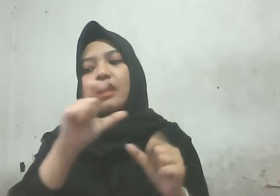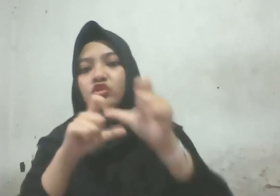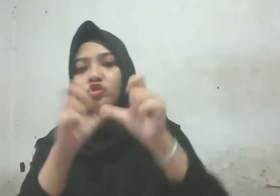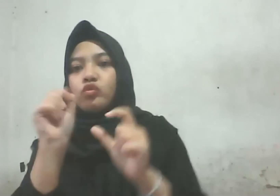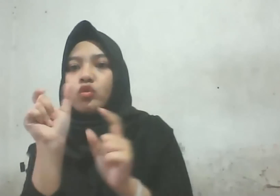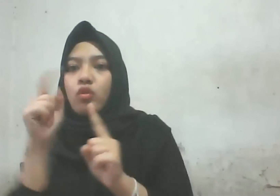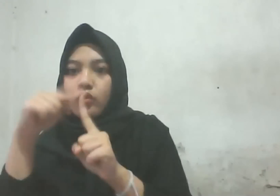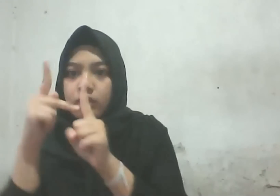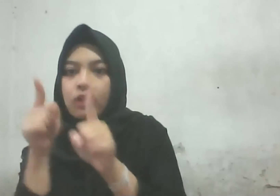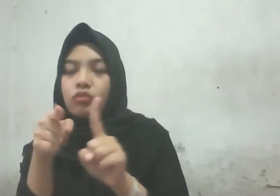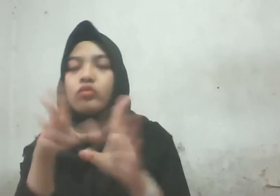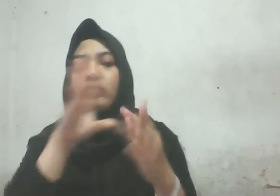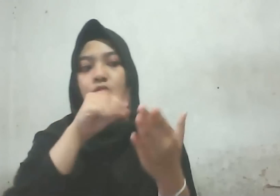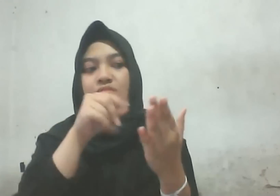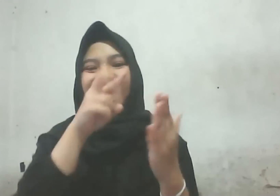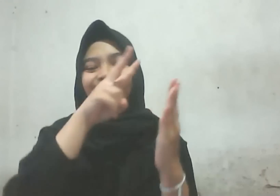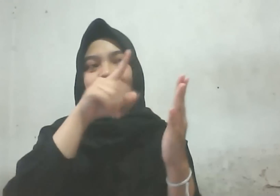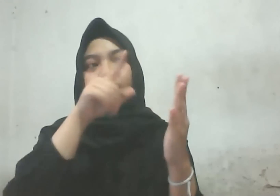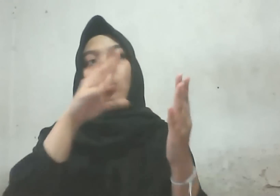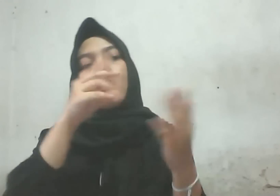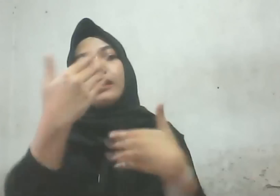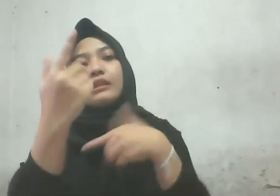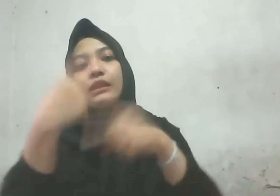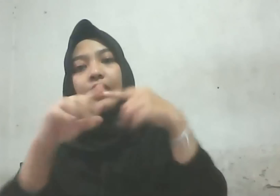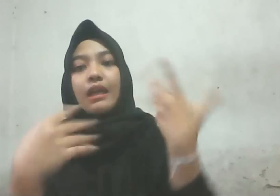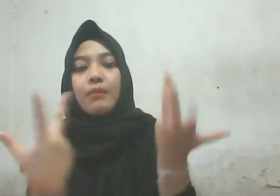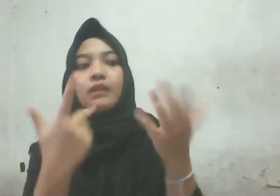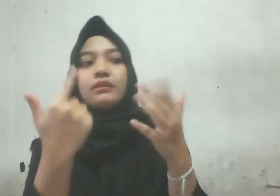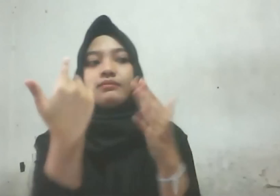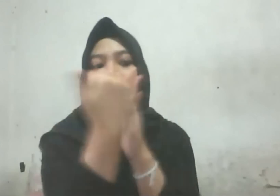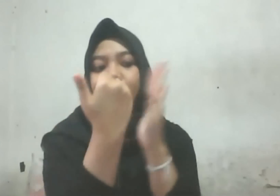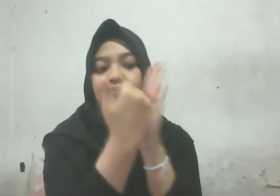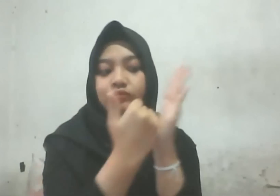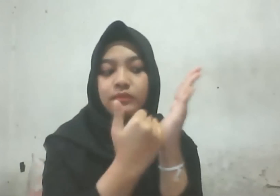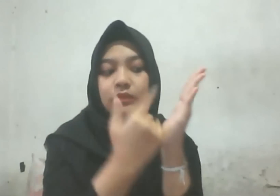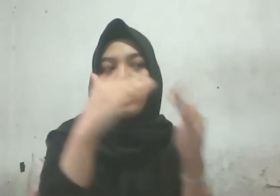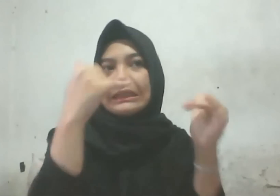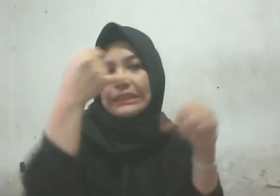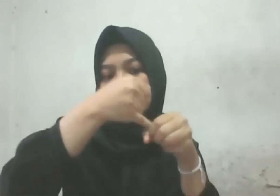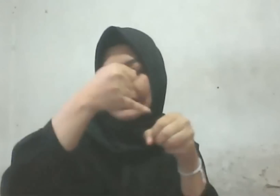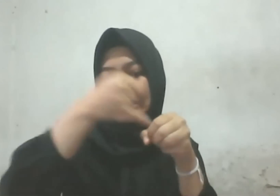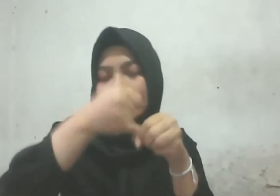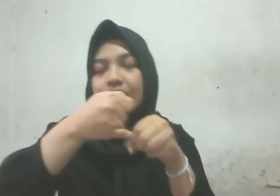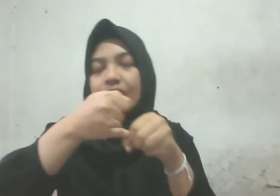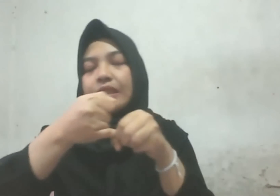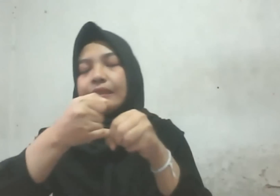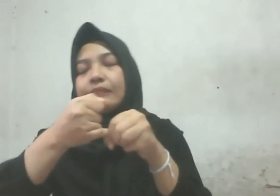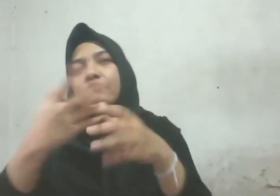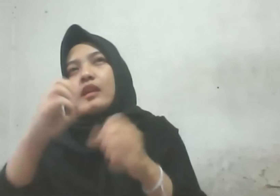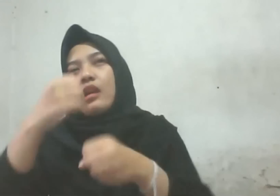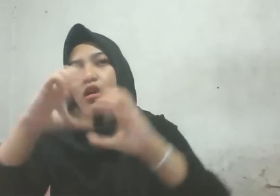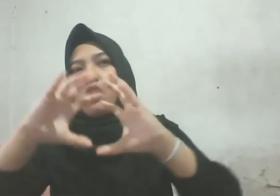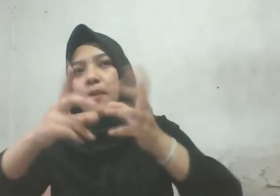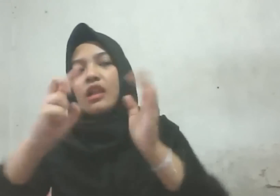the role of the victim. Global North and Global South. Yeah, I totally agree that, you know, we cannot